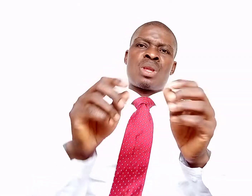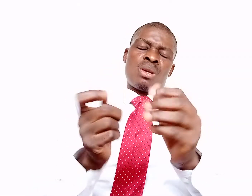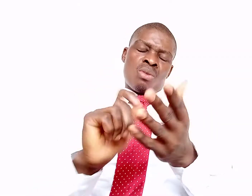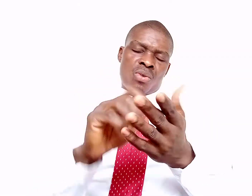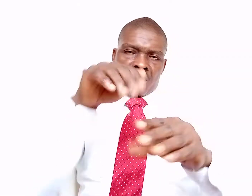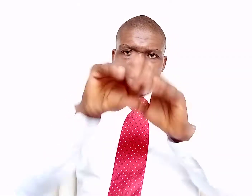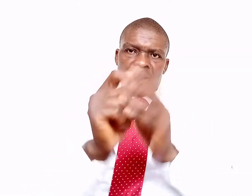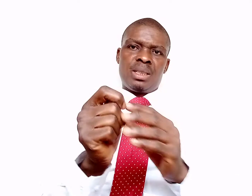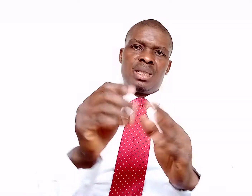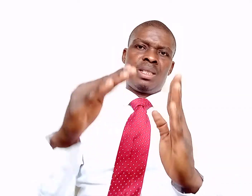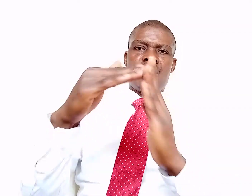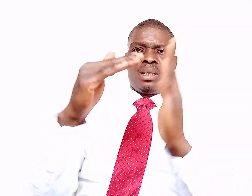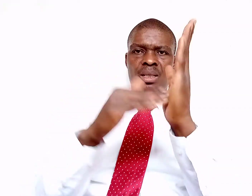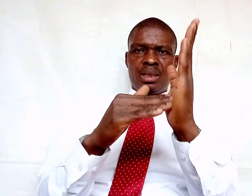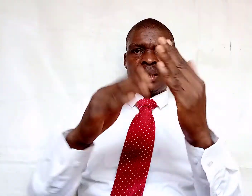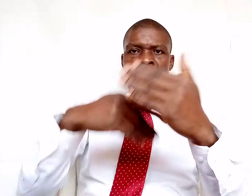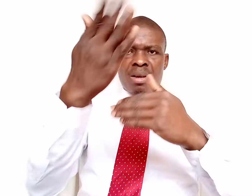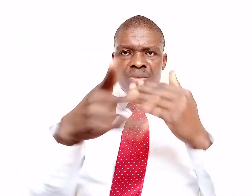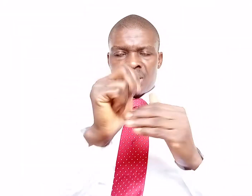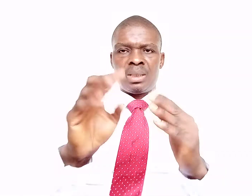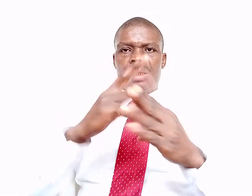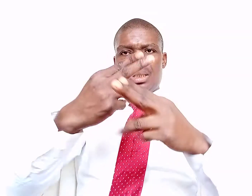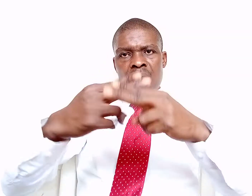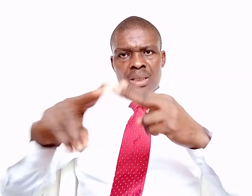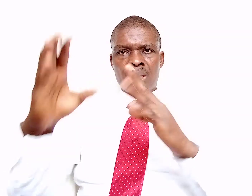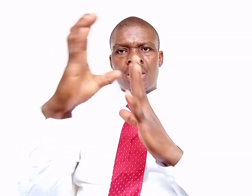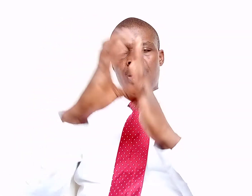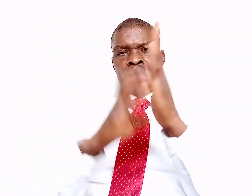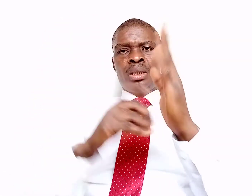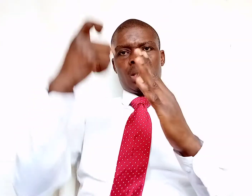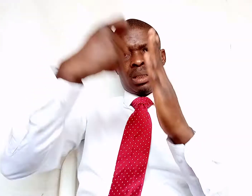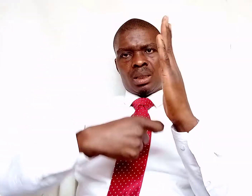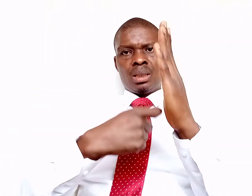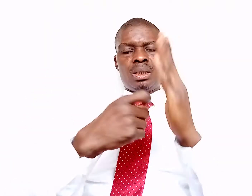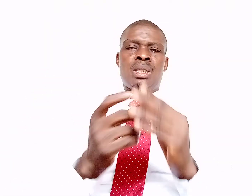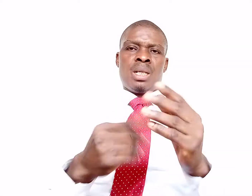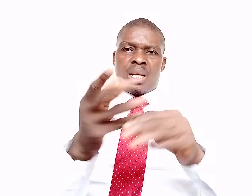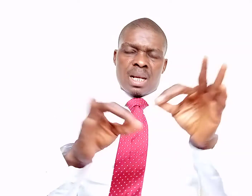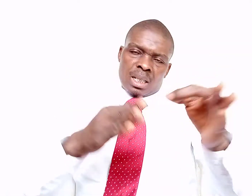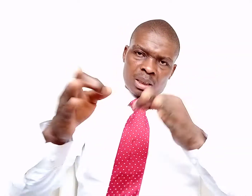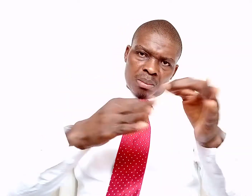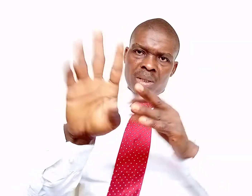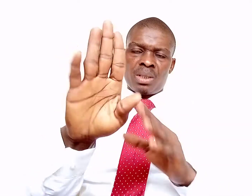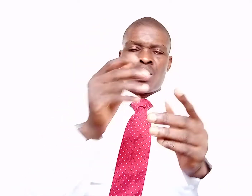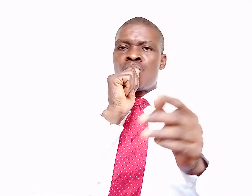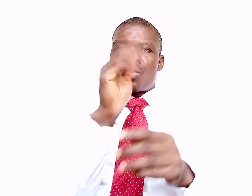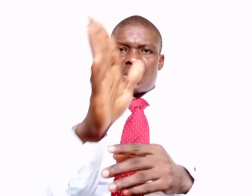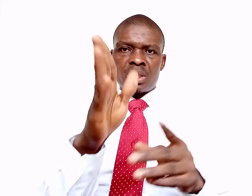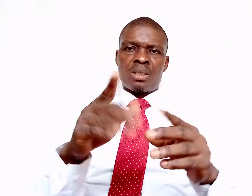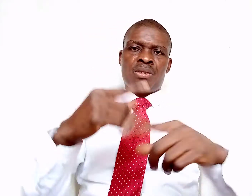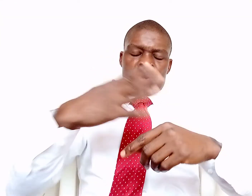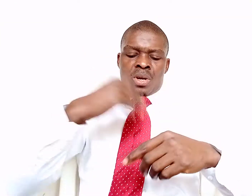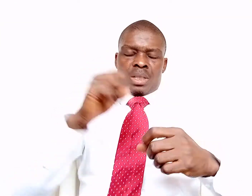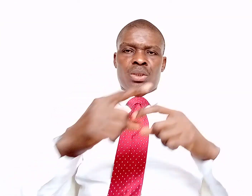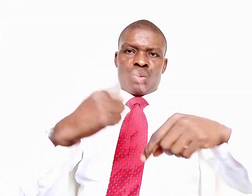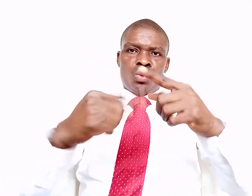consulted list after the essay. Explain yourself as you go along rather than trying to refer your reader back